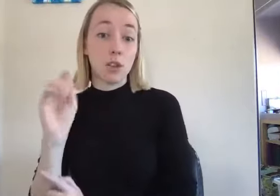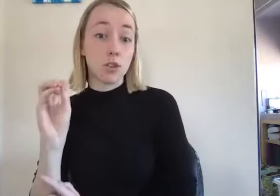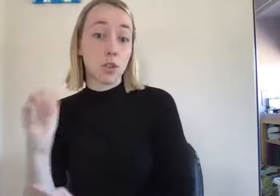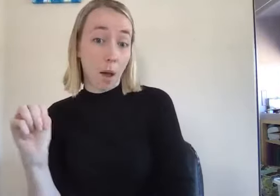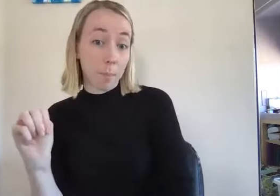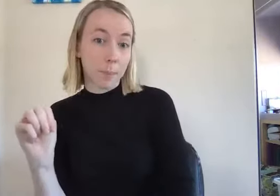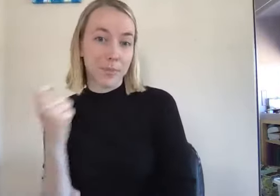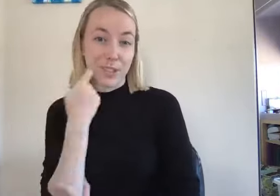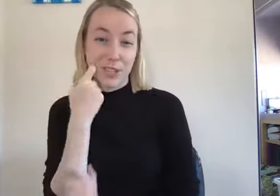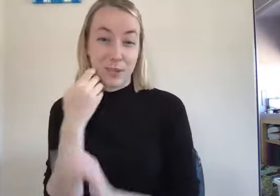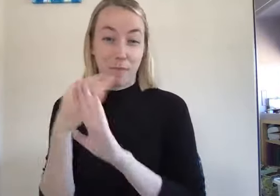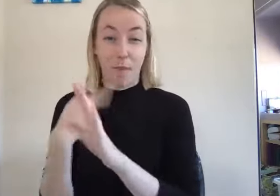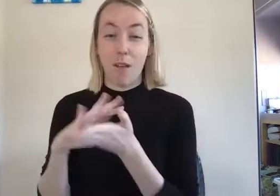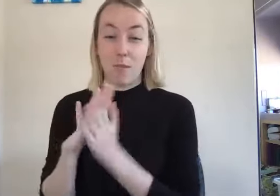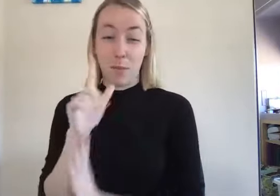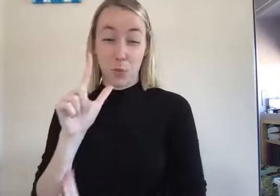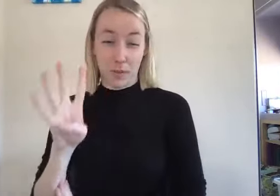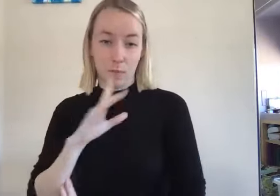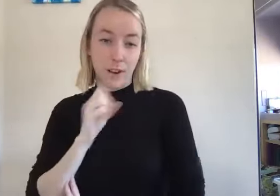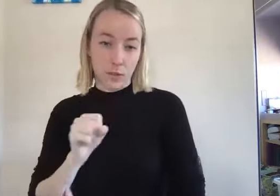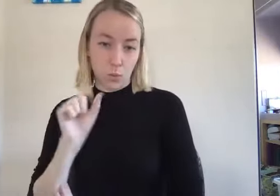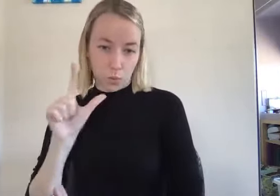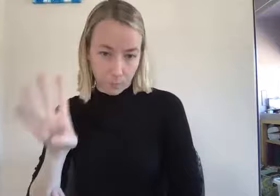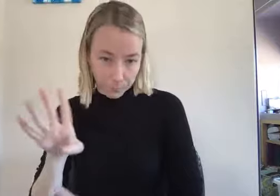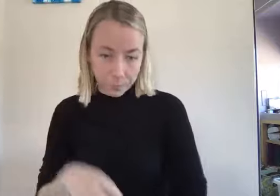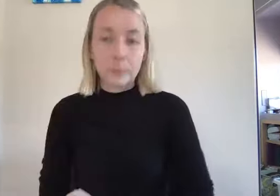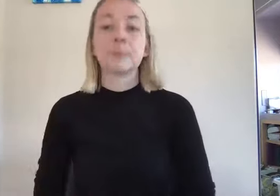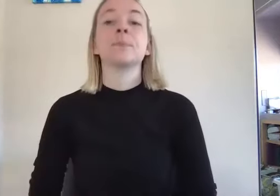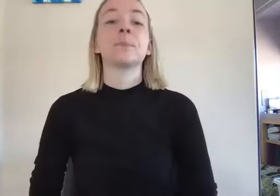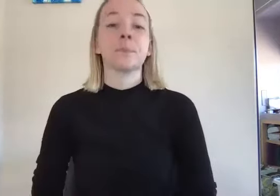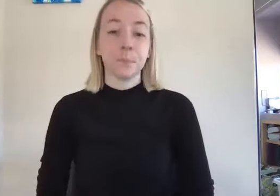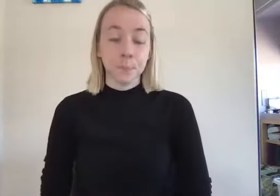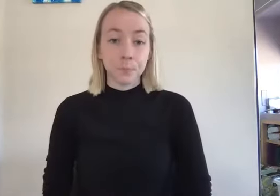met Tom, and I met him just before I turned 24, I remember